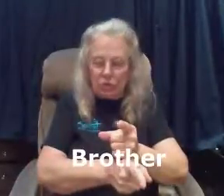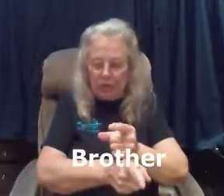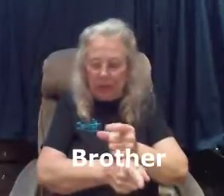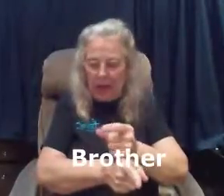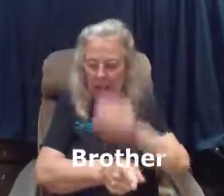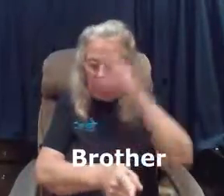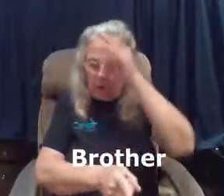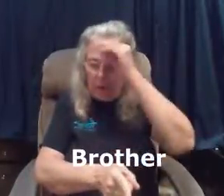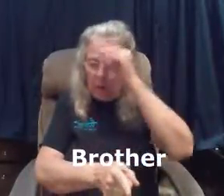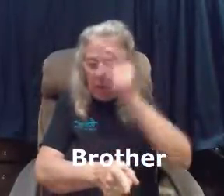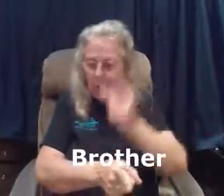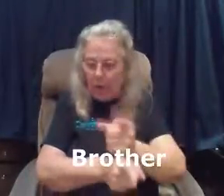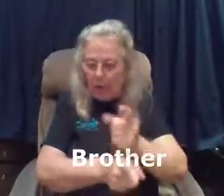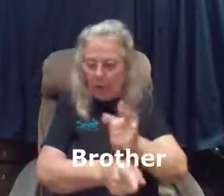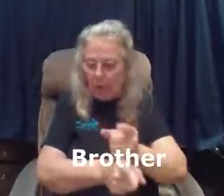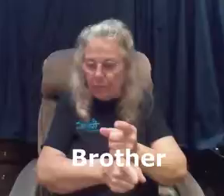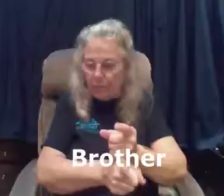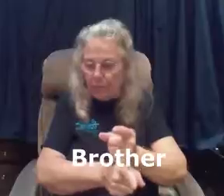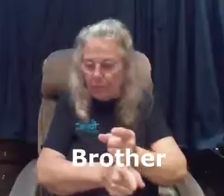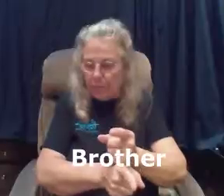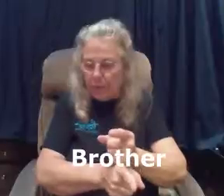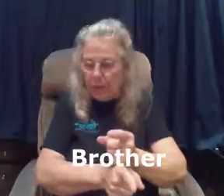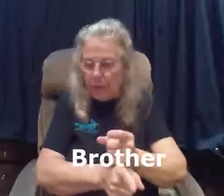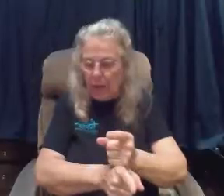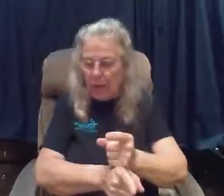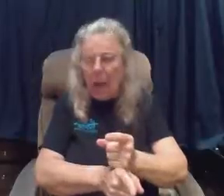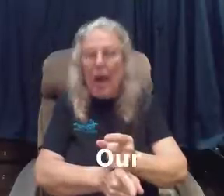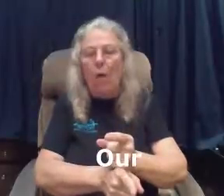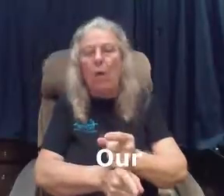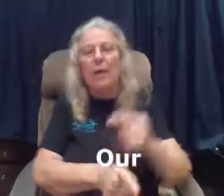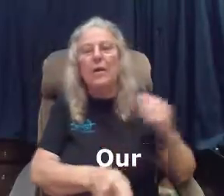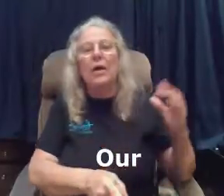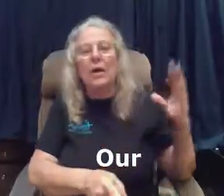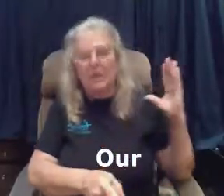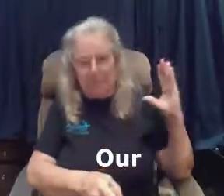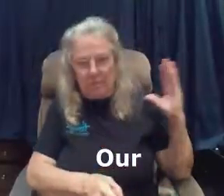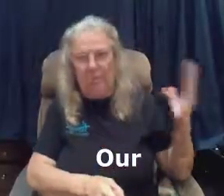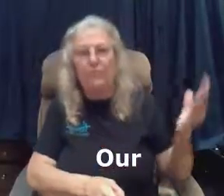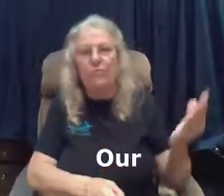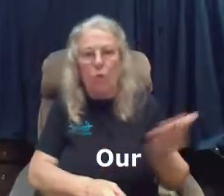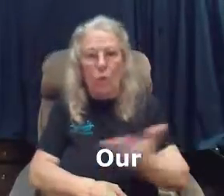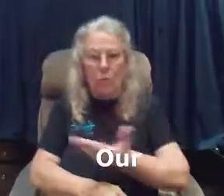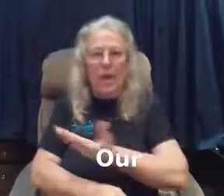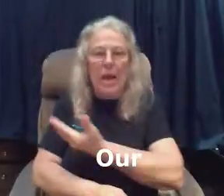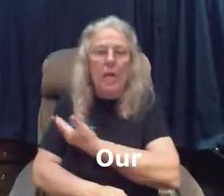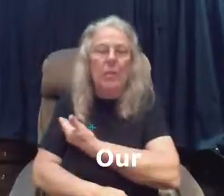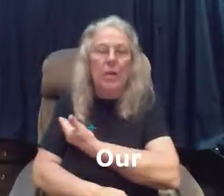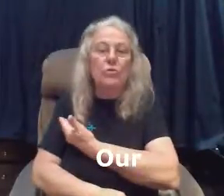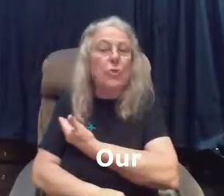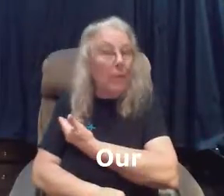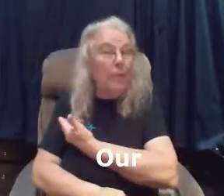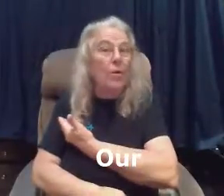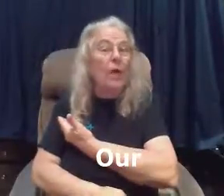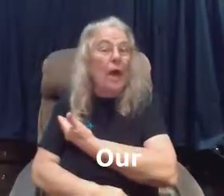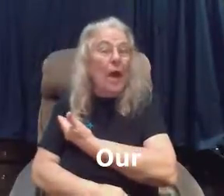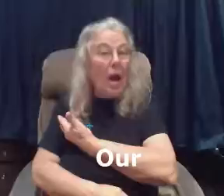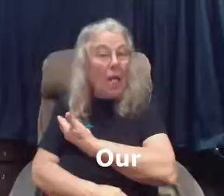straight down. Brother. Our and us, if open hand, because remember,